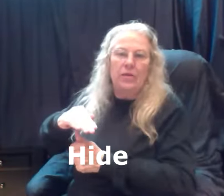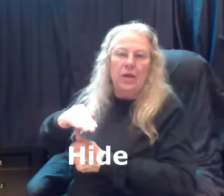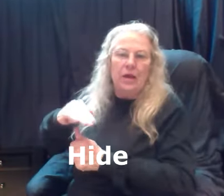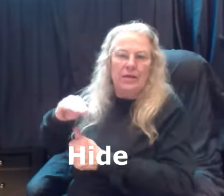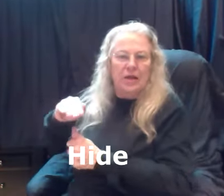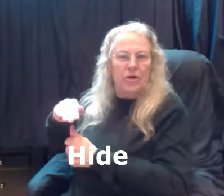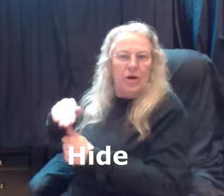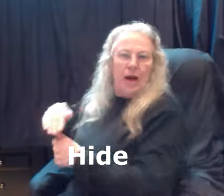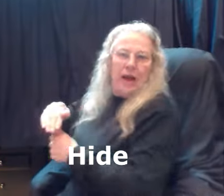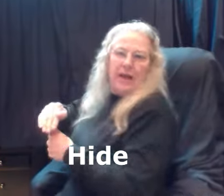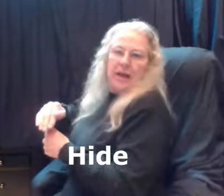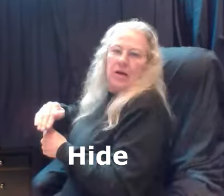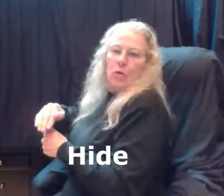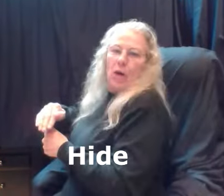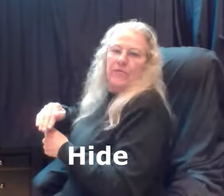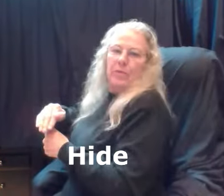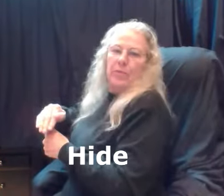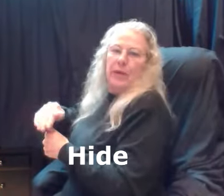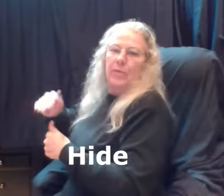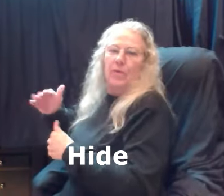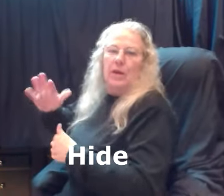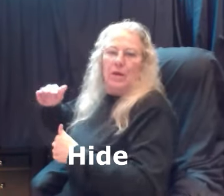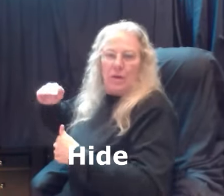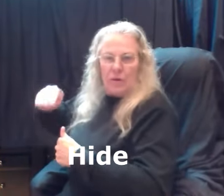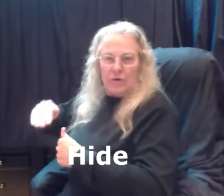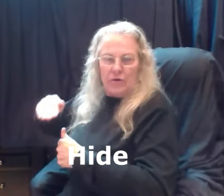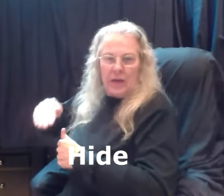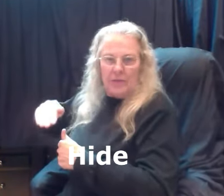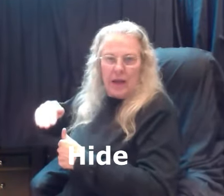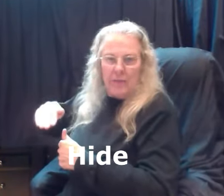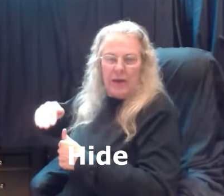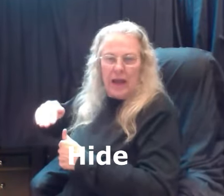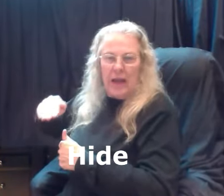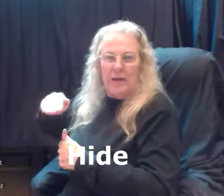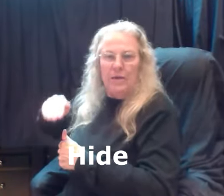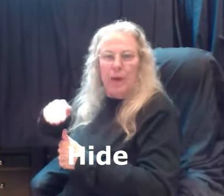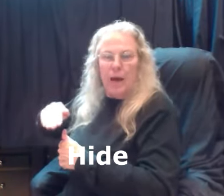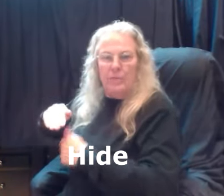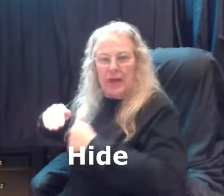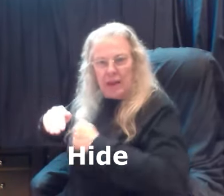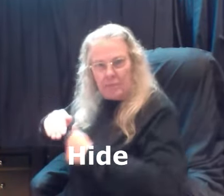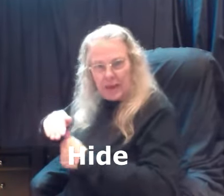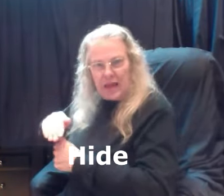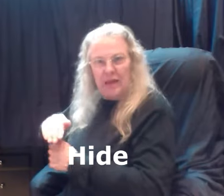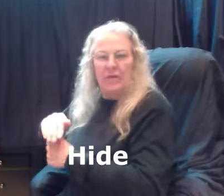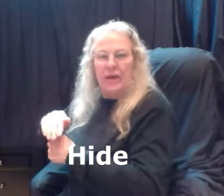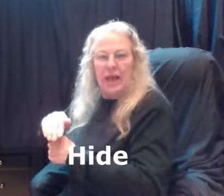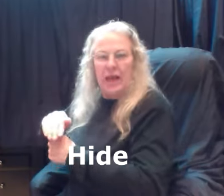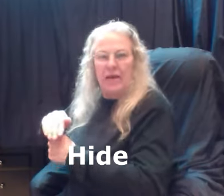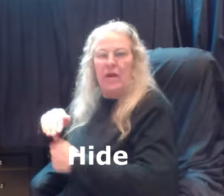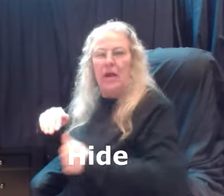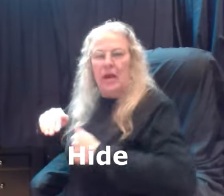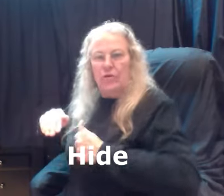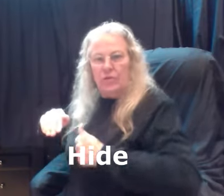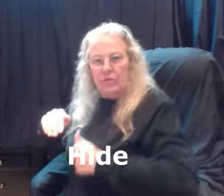it's like you're hiding it away from people. Your non-dominant hand, palm down, makes that little K and your thumb